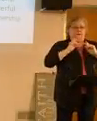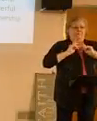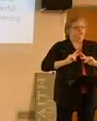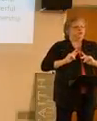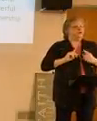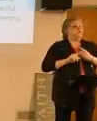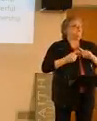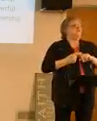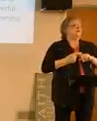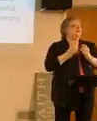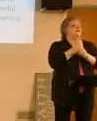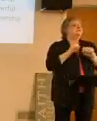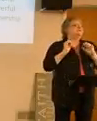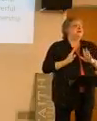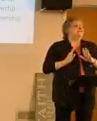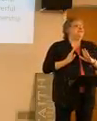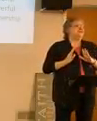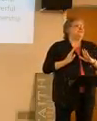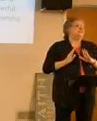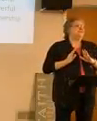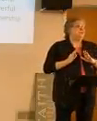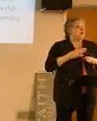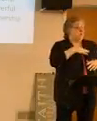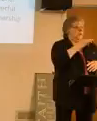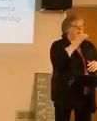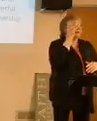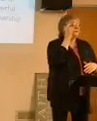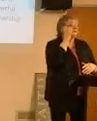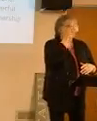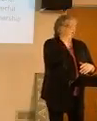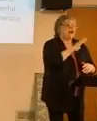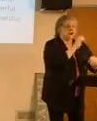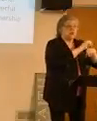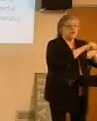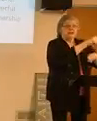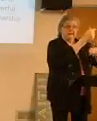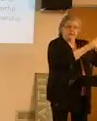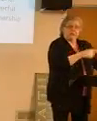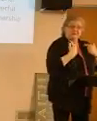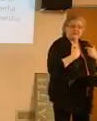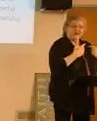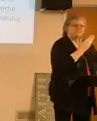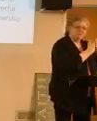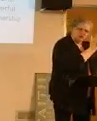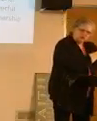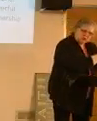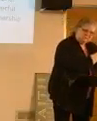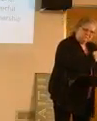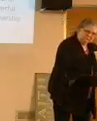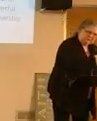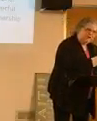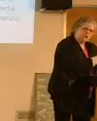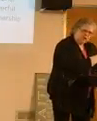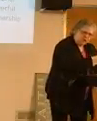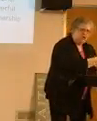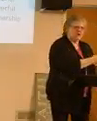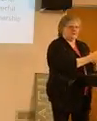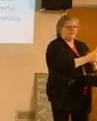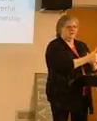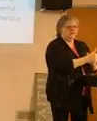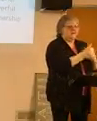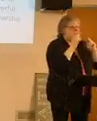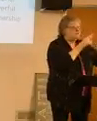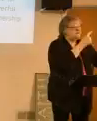wonderful to hear what God is doing in someone else's life. It's awesome when we see what